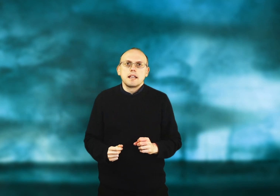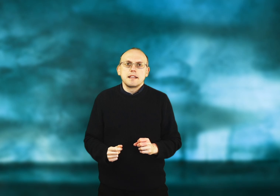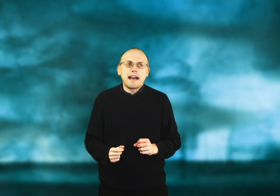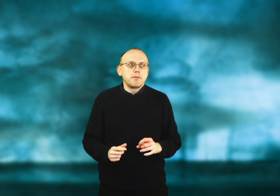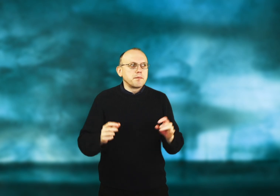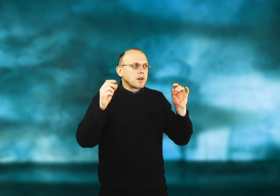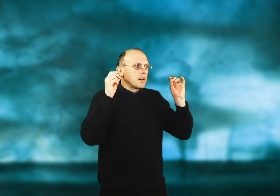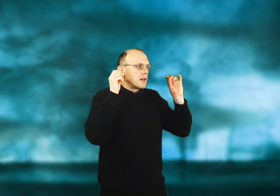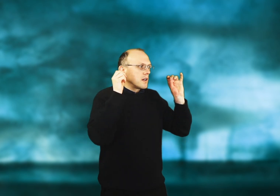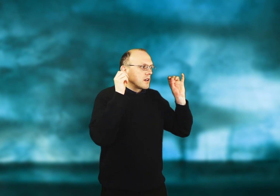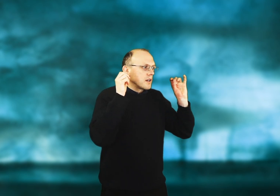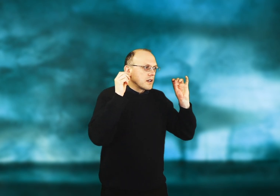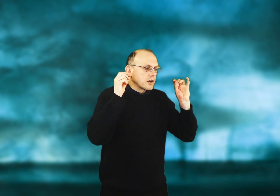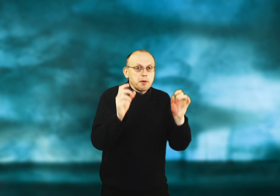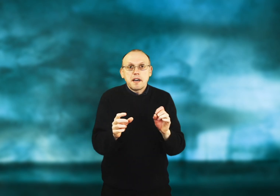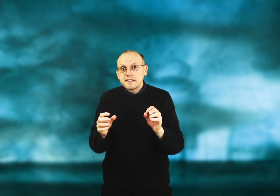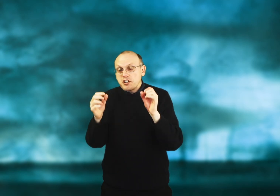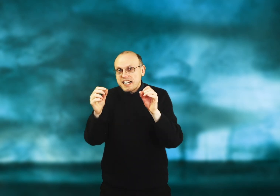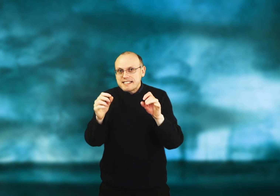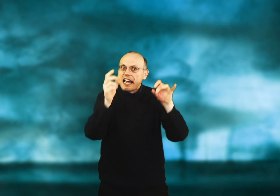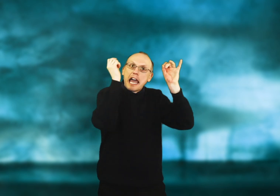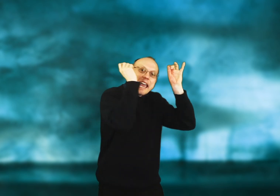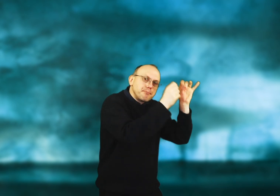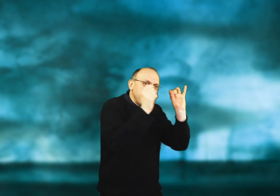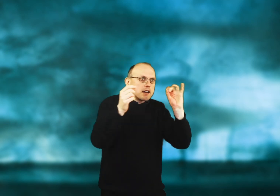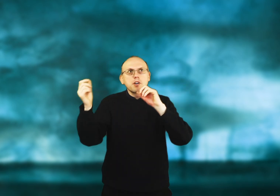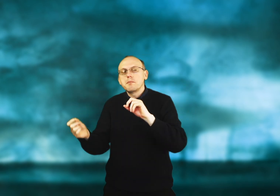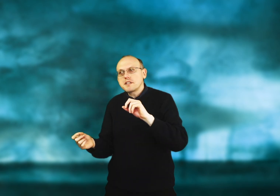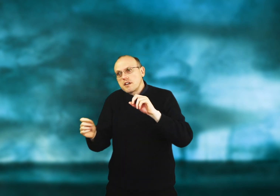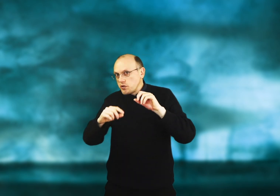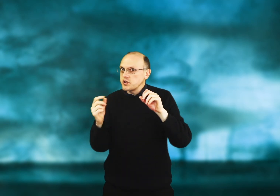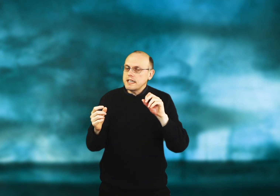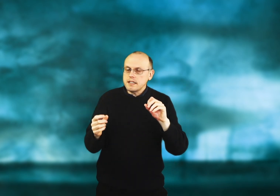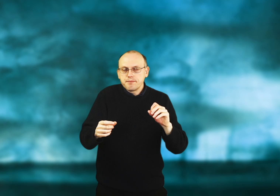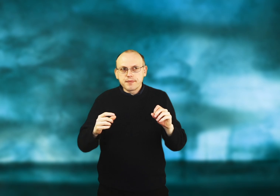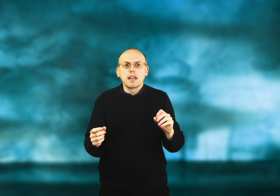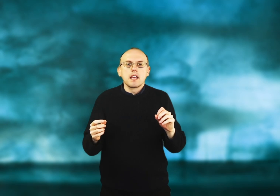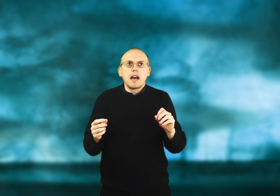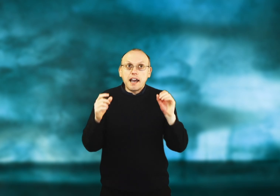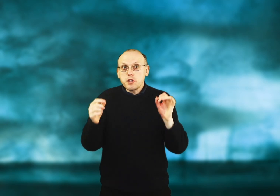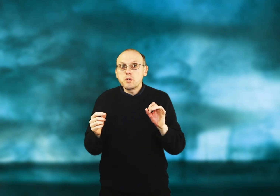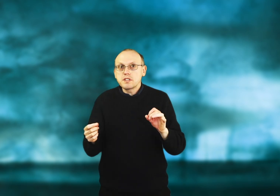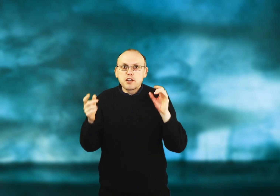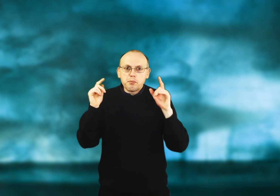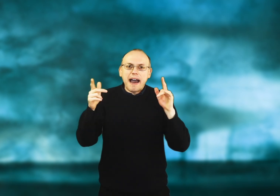Now, commas, or shall I say a pair of commas, usually, are used to mark